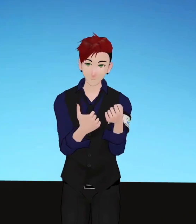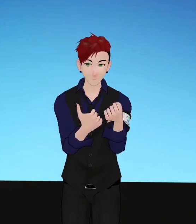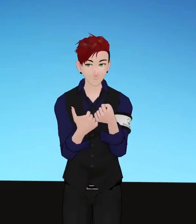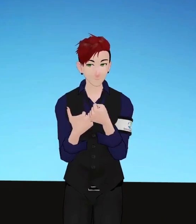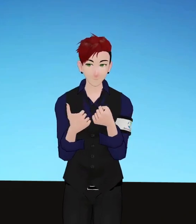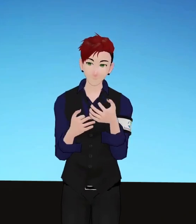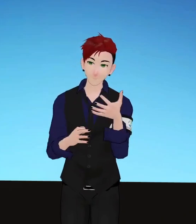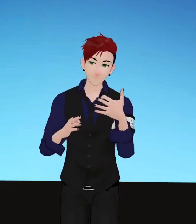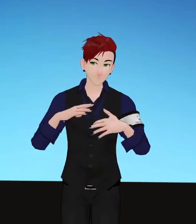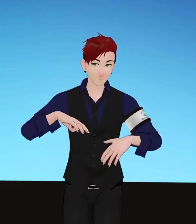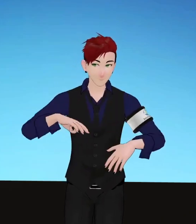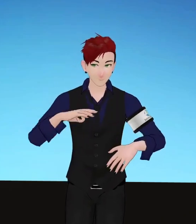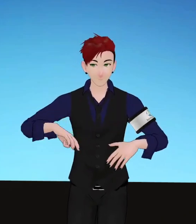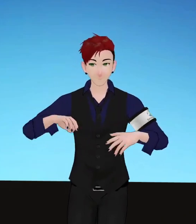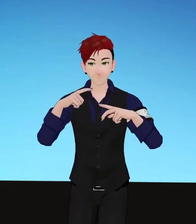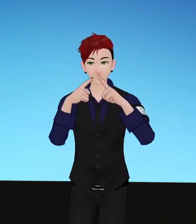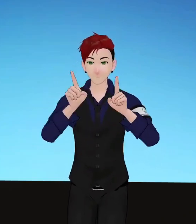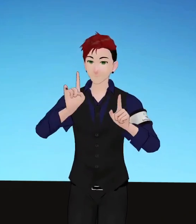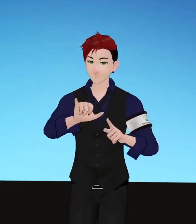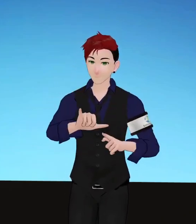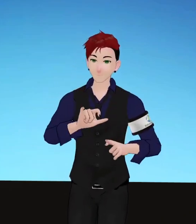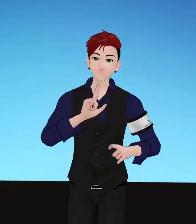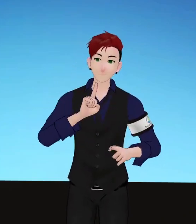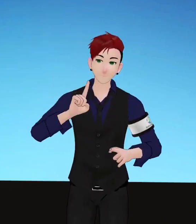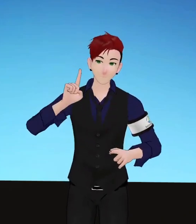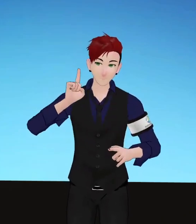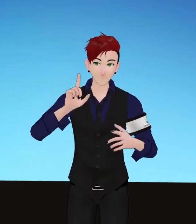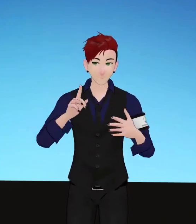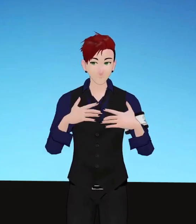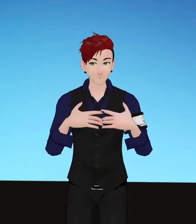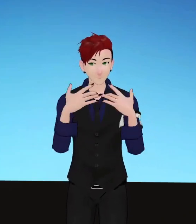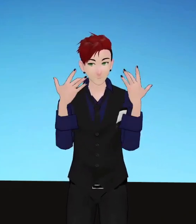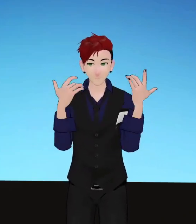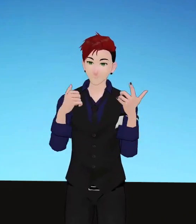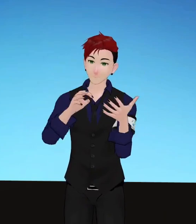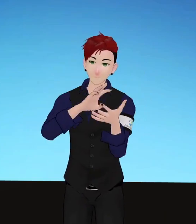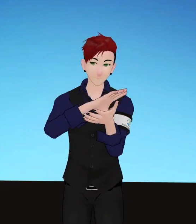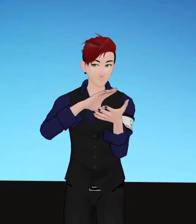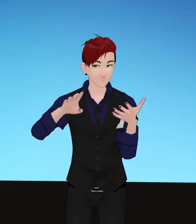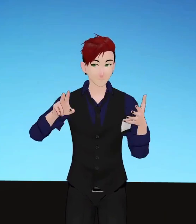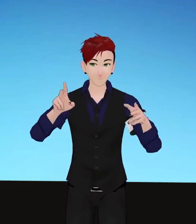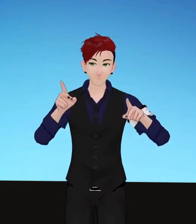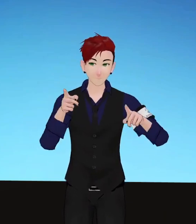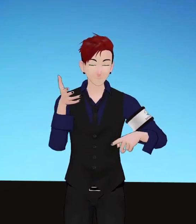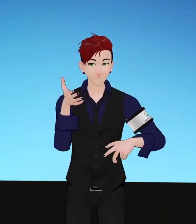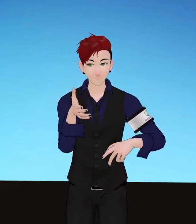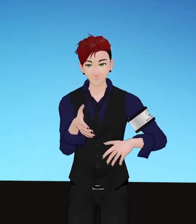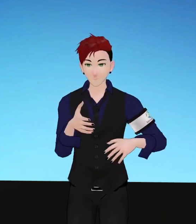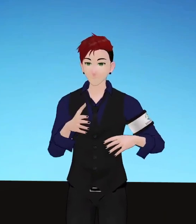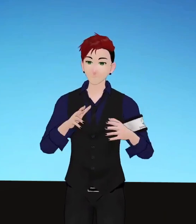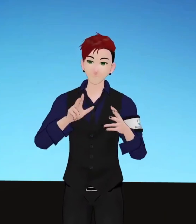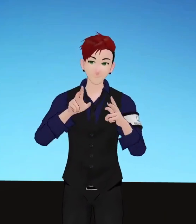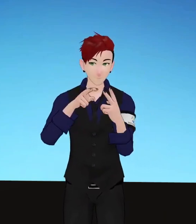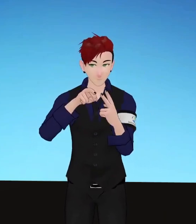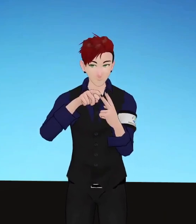full of people who are probably some of the nicest you will ever meet in your life, because they're either students who share your experiences,